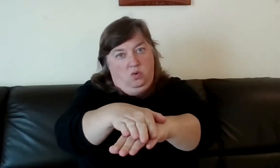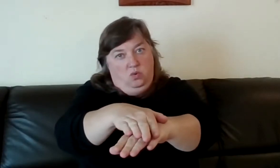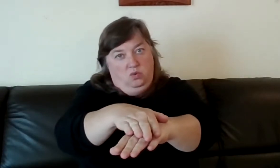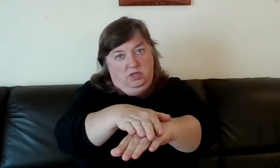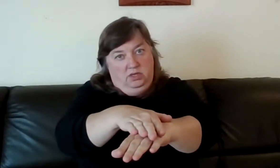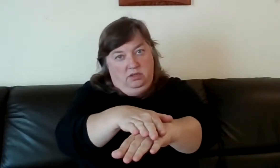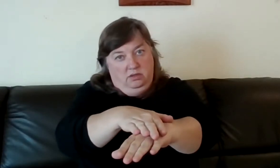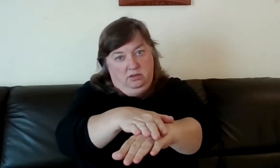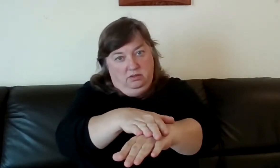slowly.